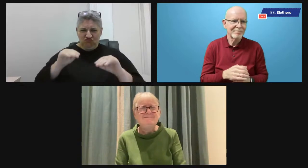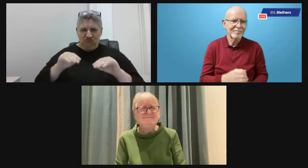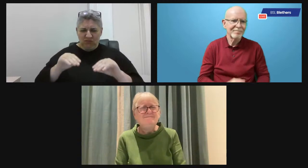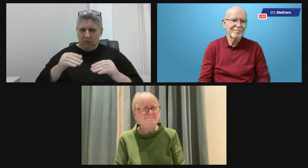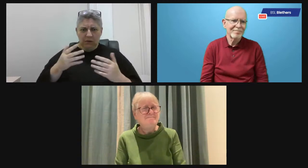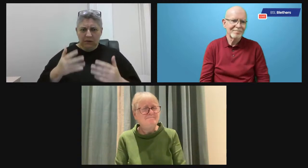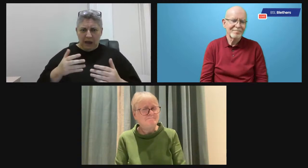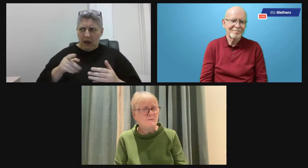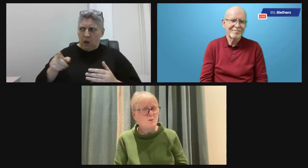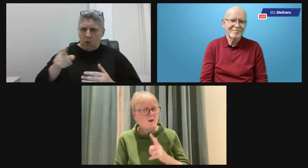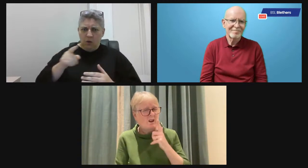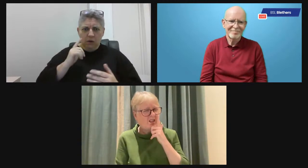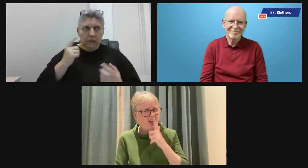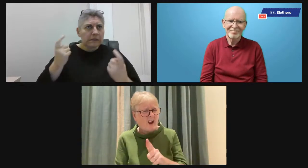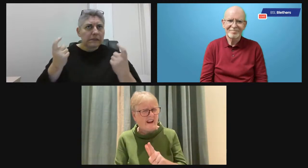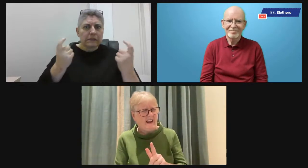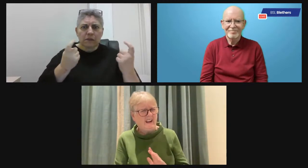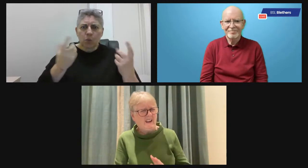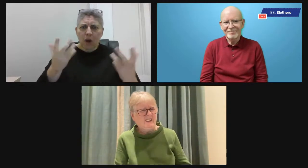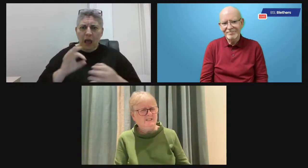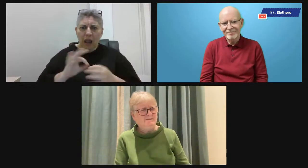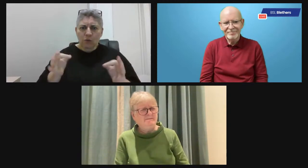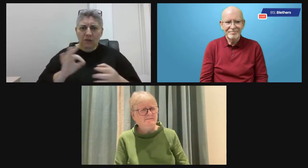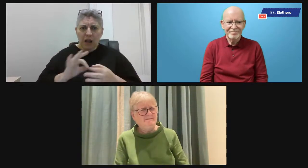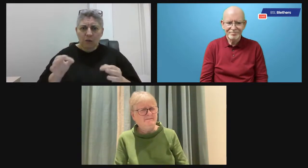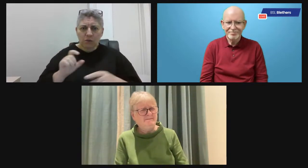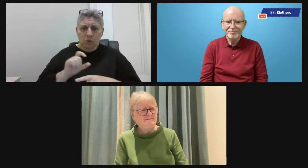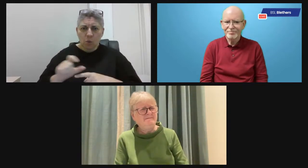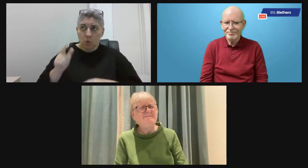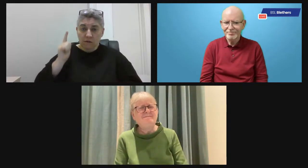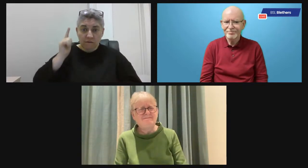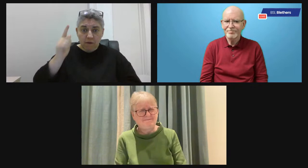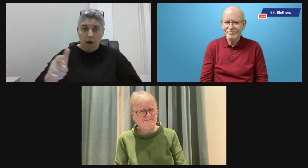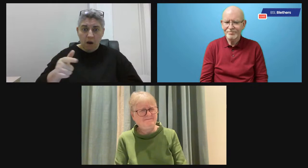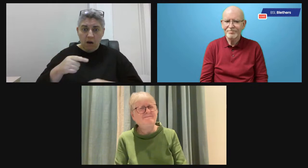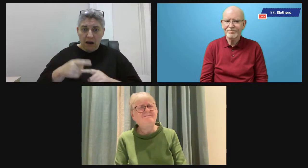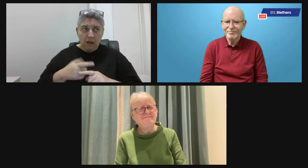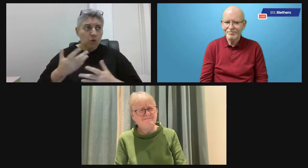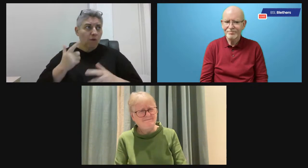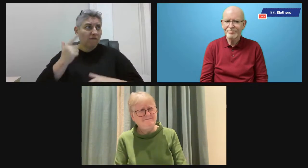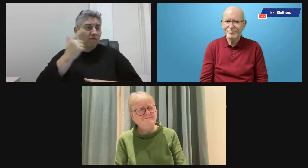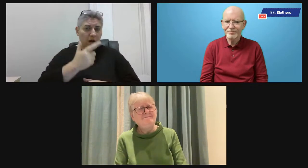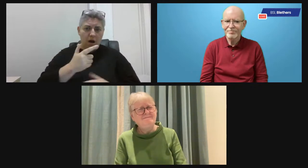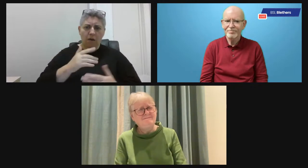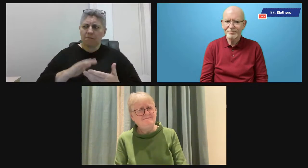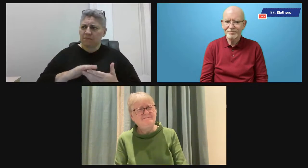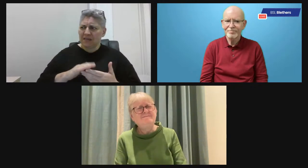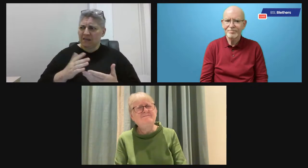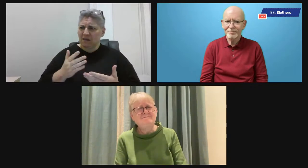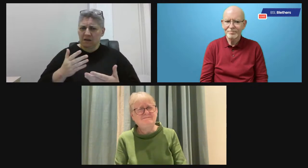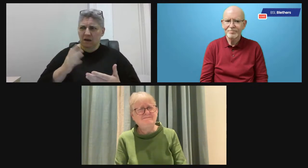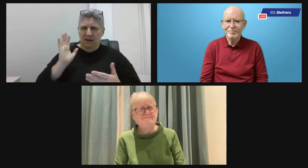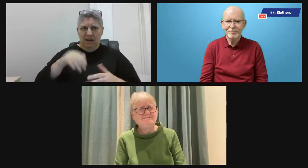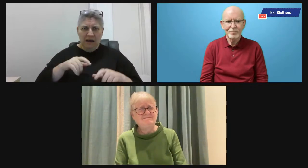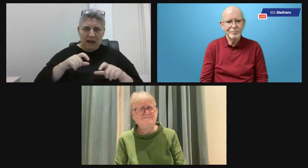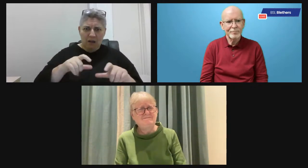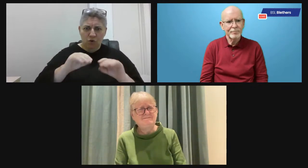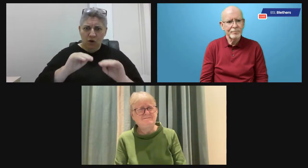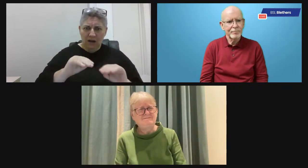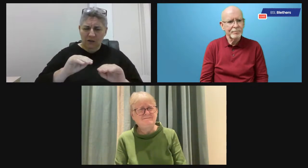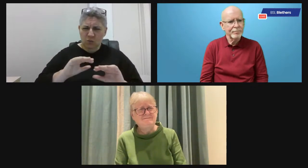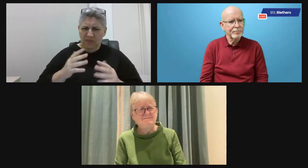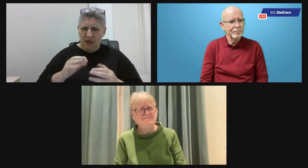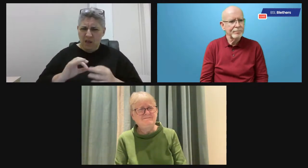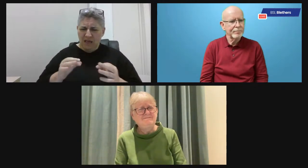was all of these doors were open for me, and you were very lucky. Now, well, I look now, and people are saying, well, we